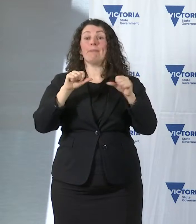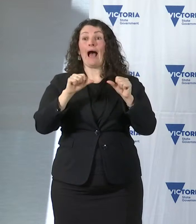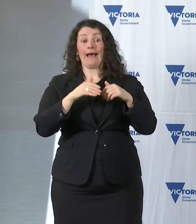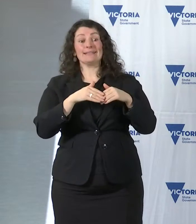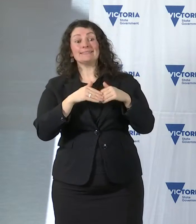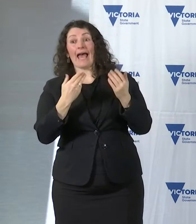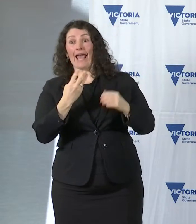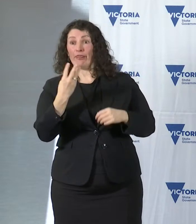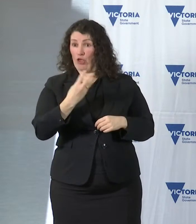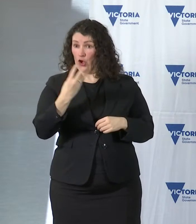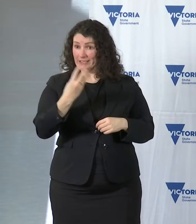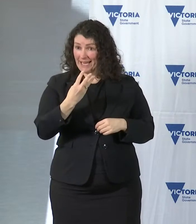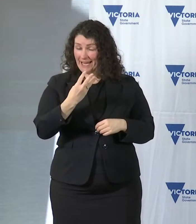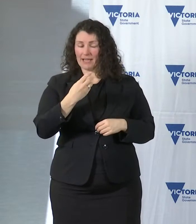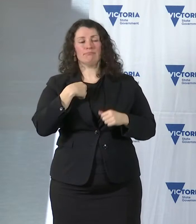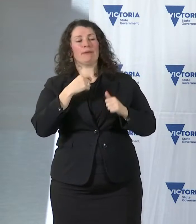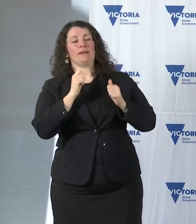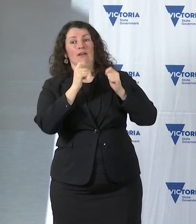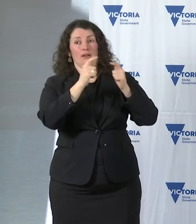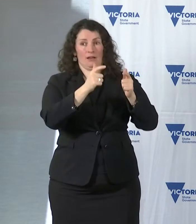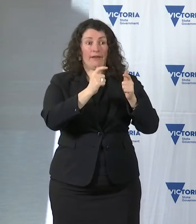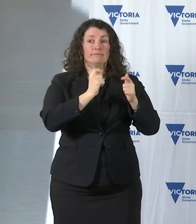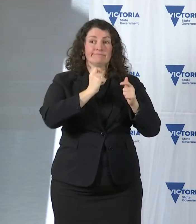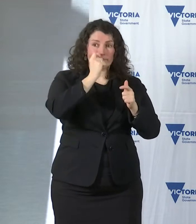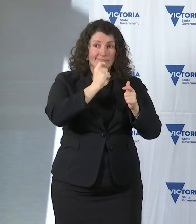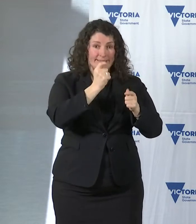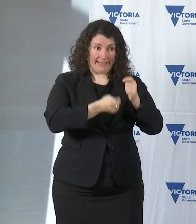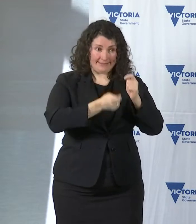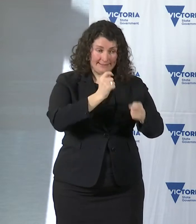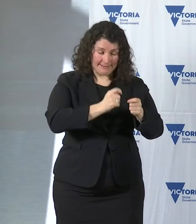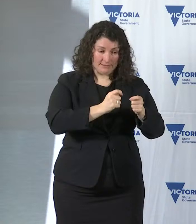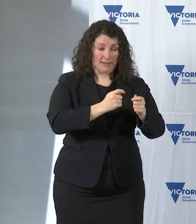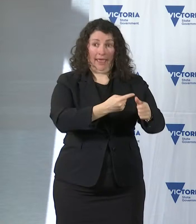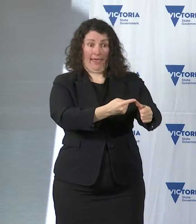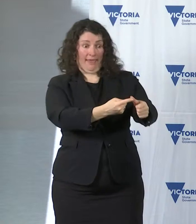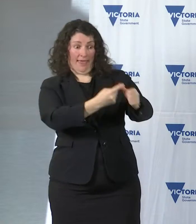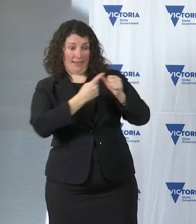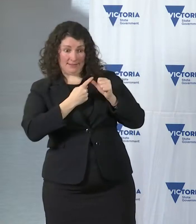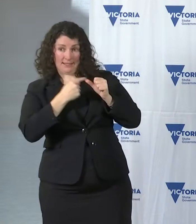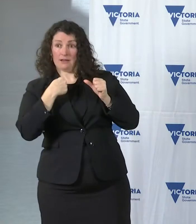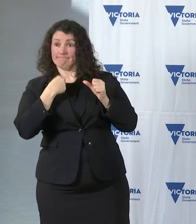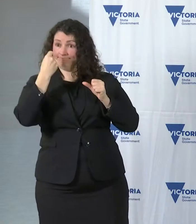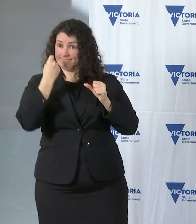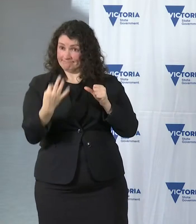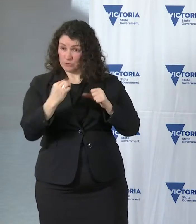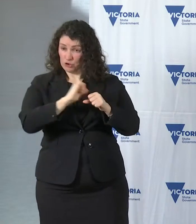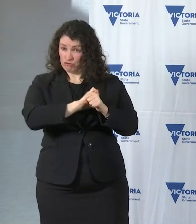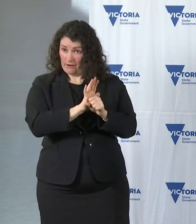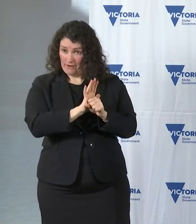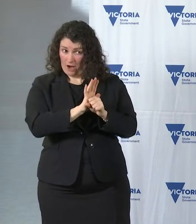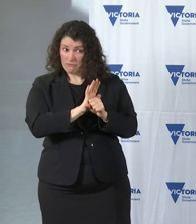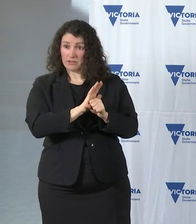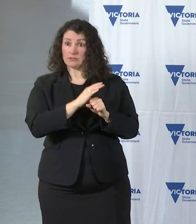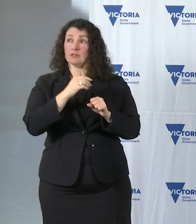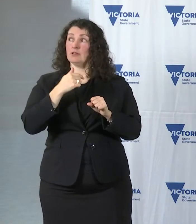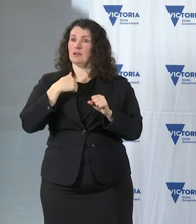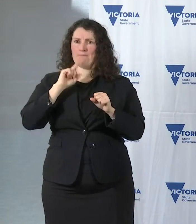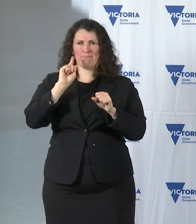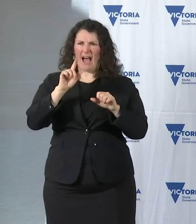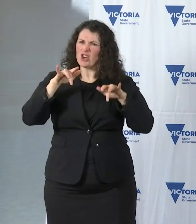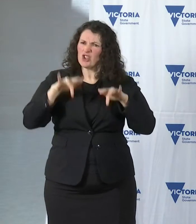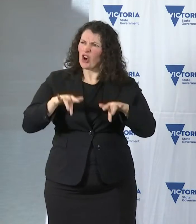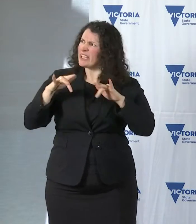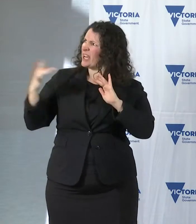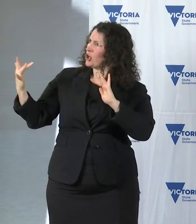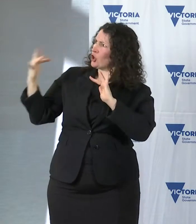they've reached the end of day 14 and they still haven't heard from you guys, what should they do? In some instances, we may not have correct contact